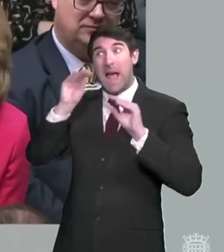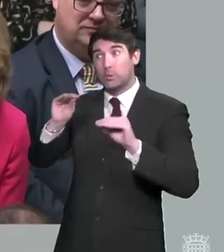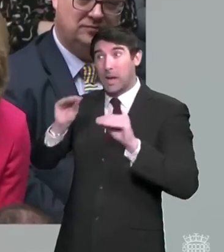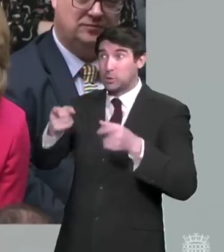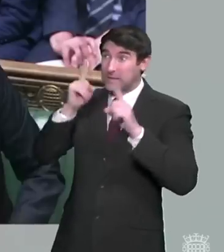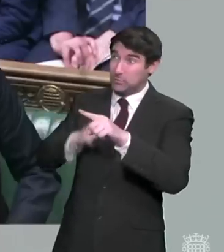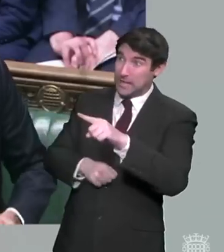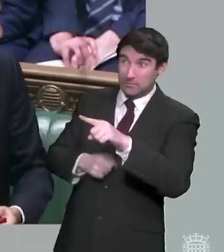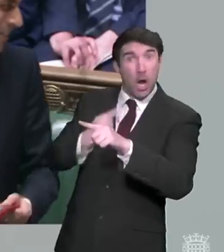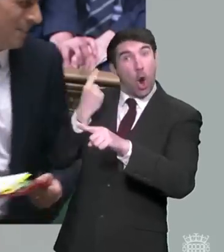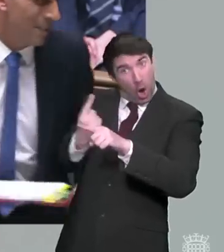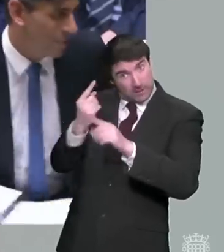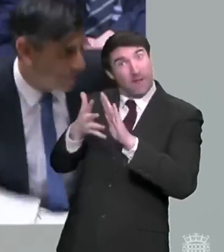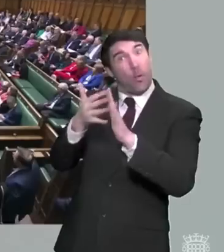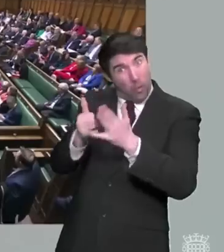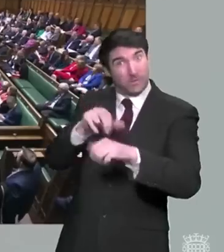apprentice, and it's something we're proud of.